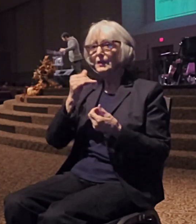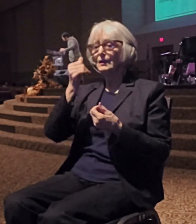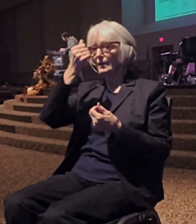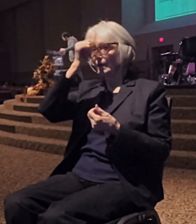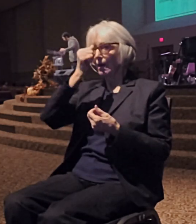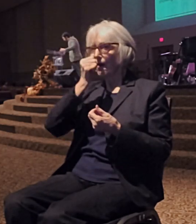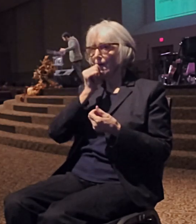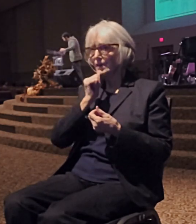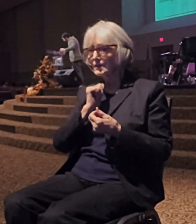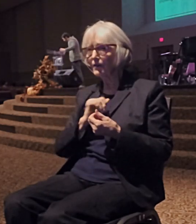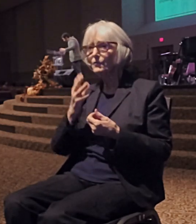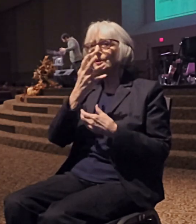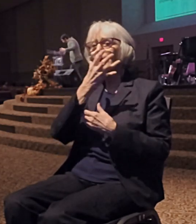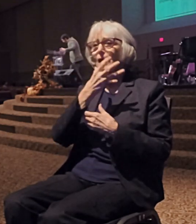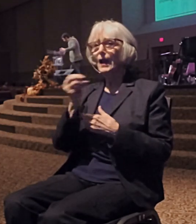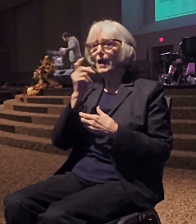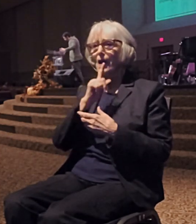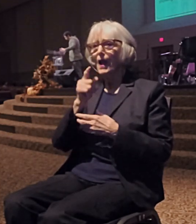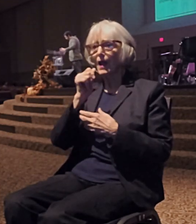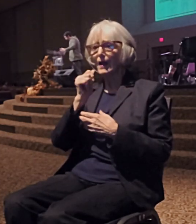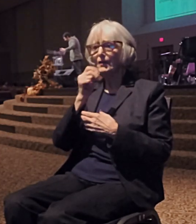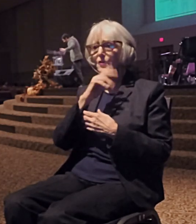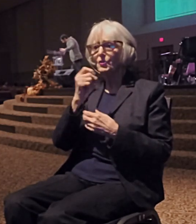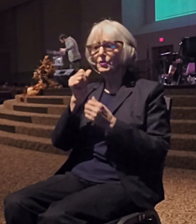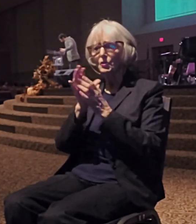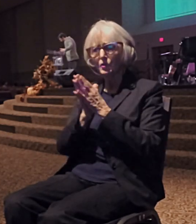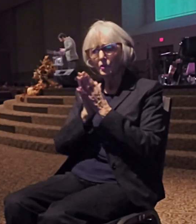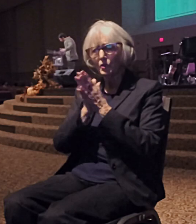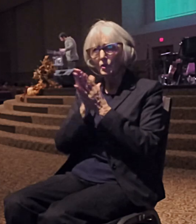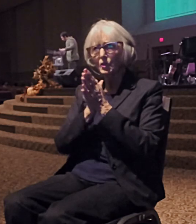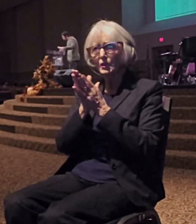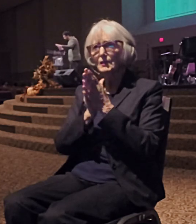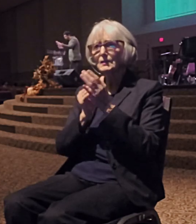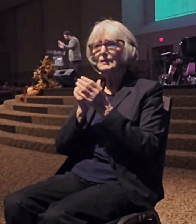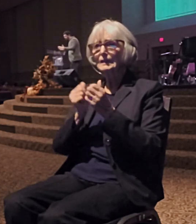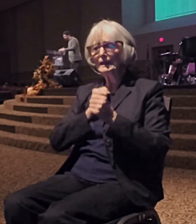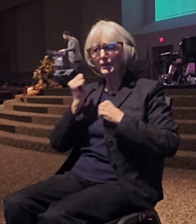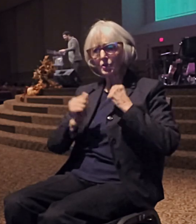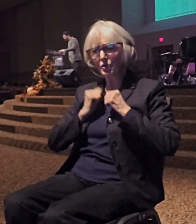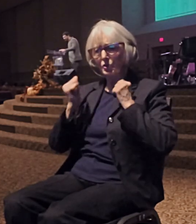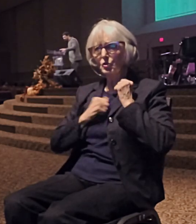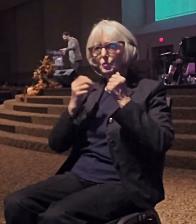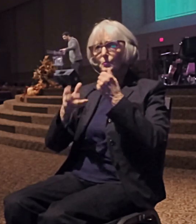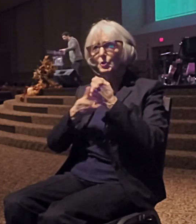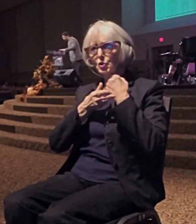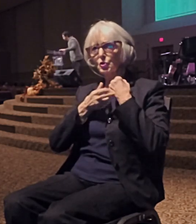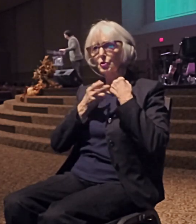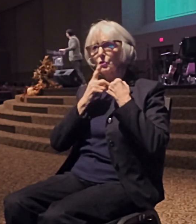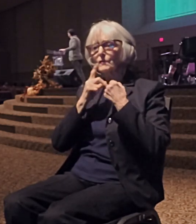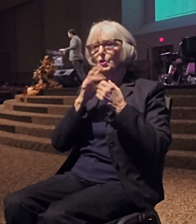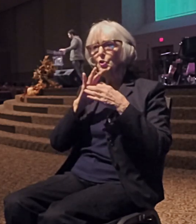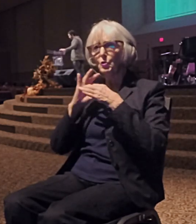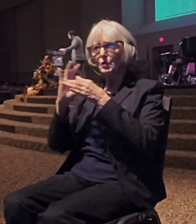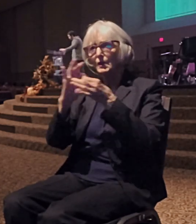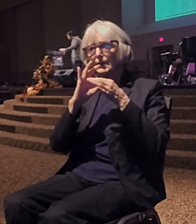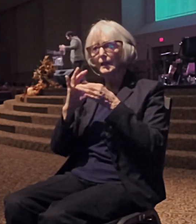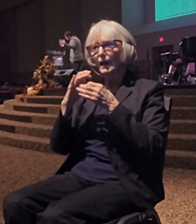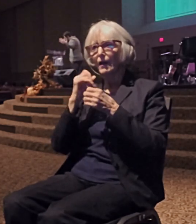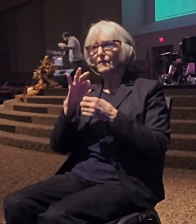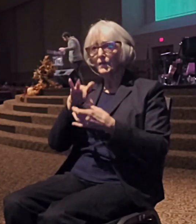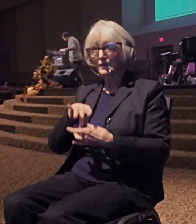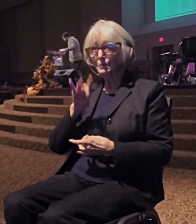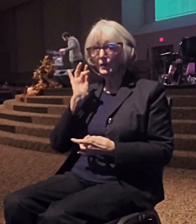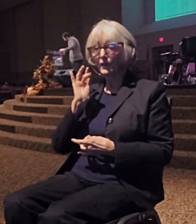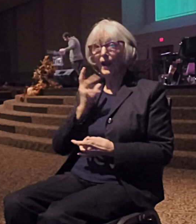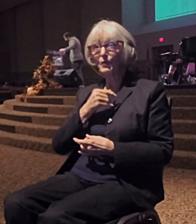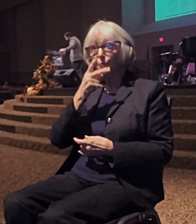bearing with one another in love, diligent, zealous, earnest, eager to preserve the unity of the Spirit. And we watch that